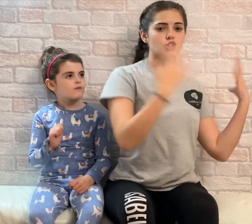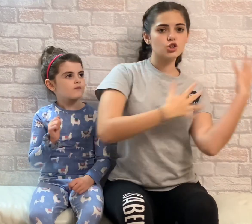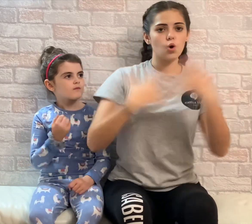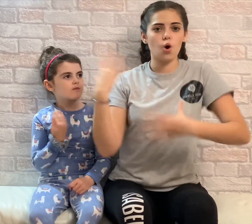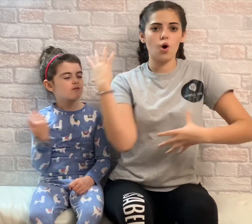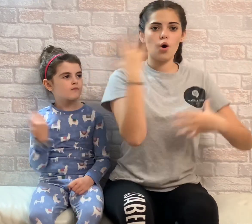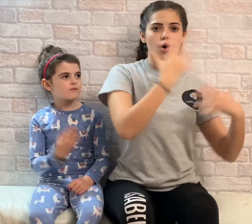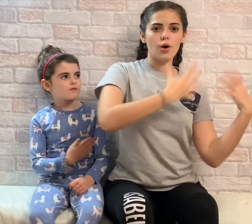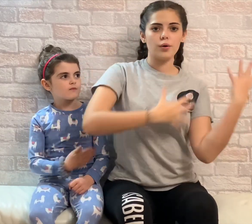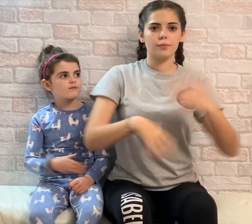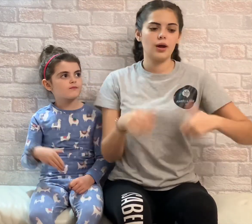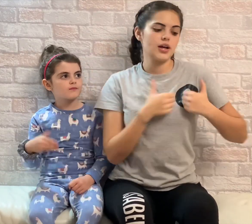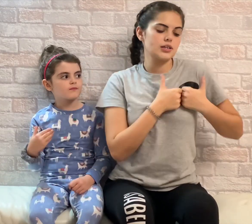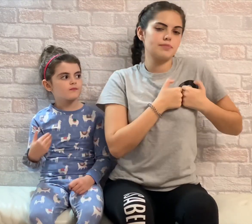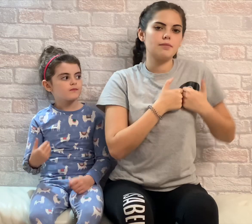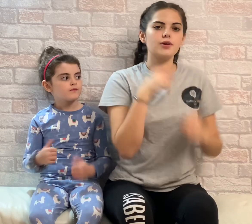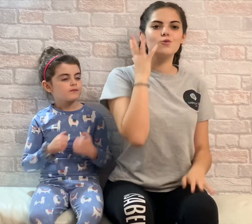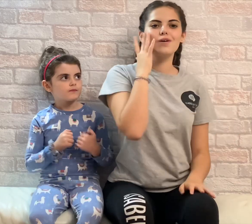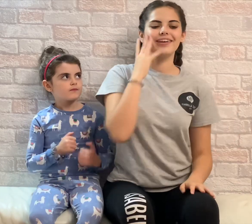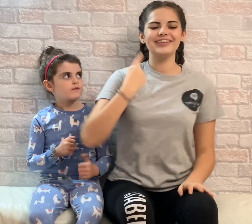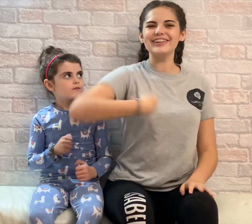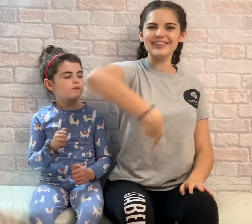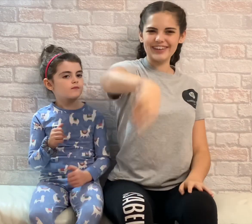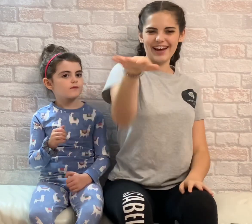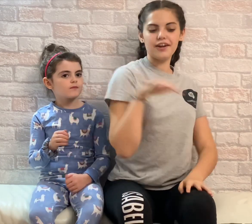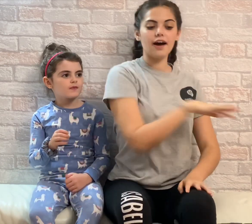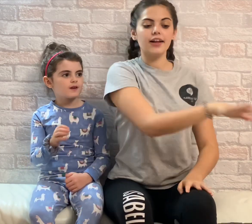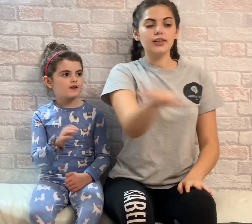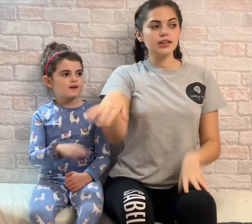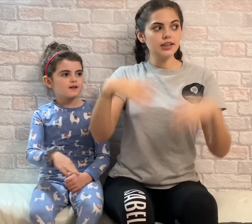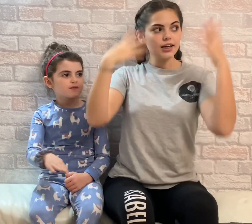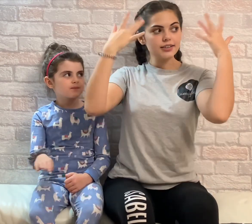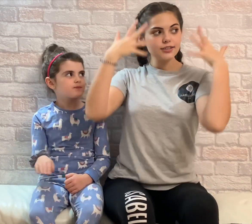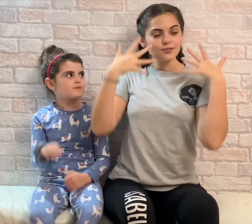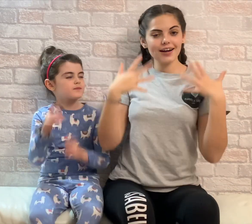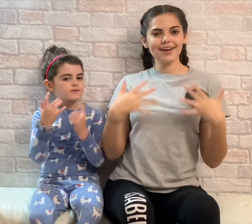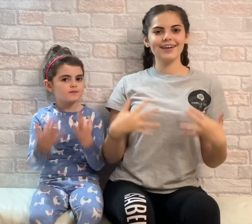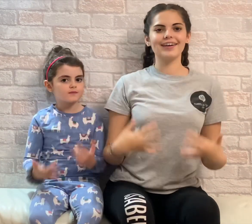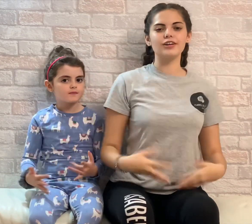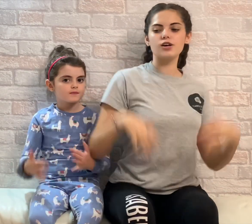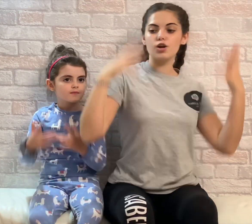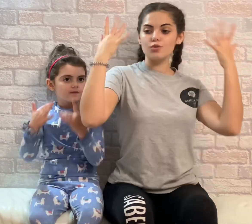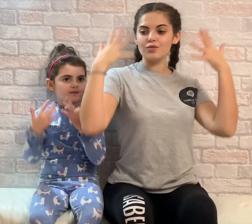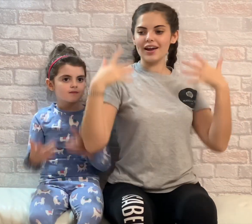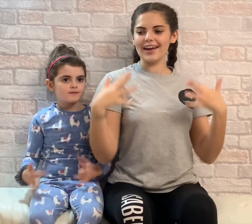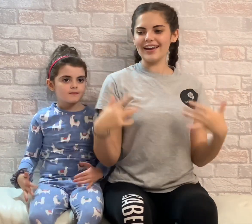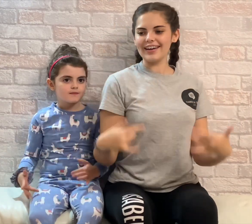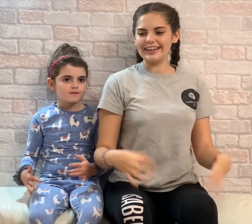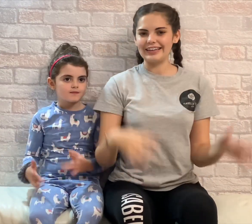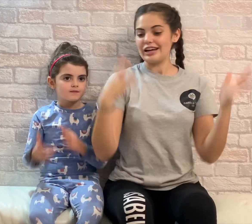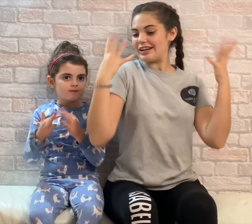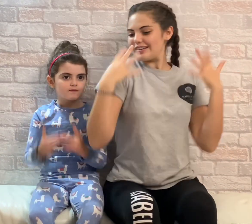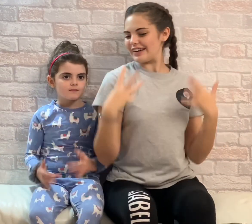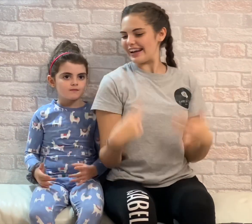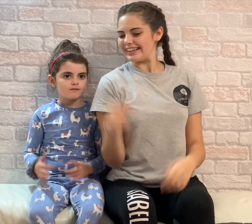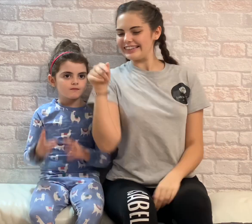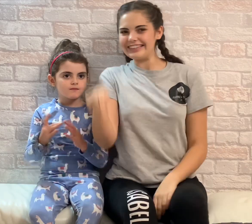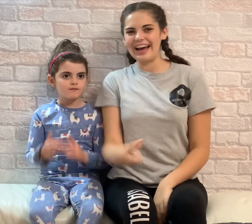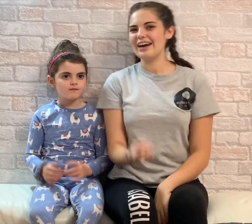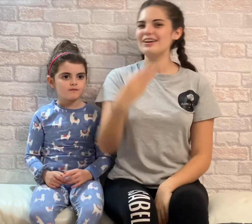storm. Cause baby, when you come on, it doesn't rain, rain, rain down on